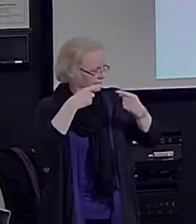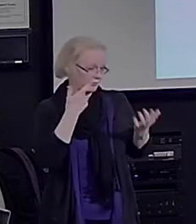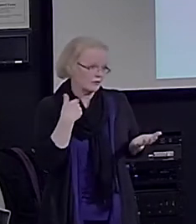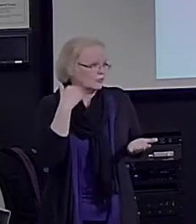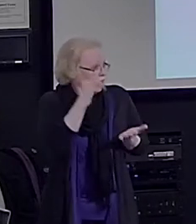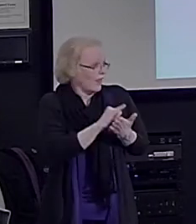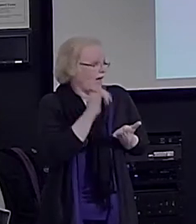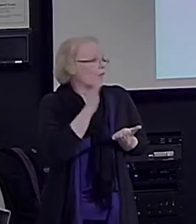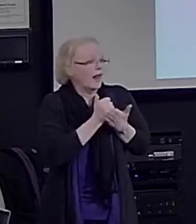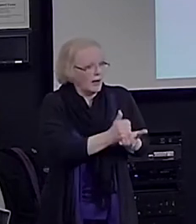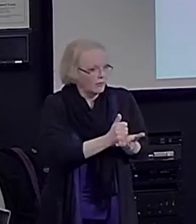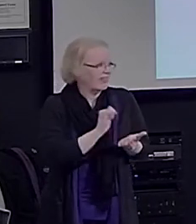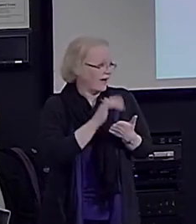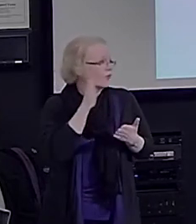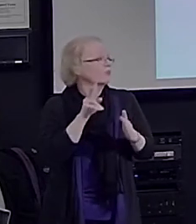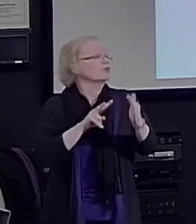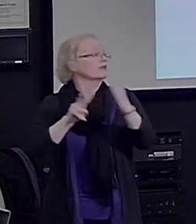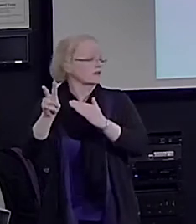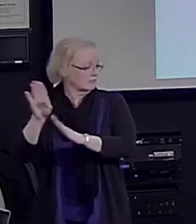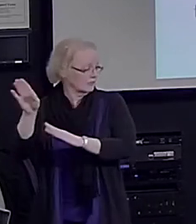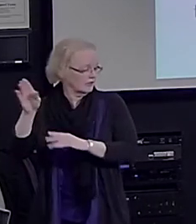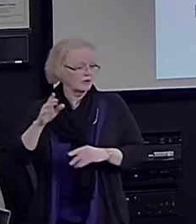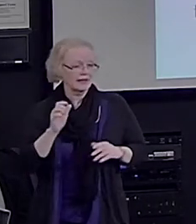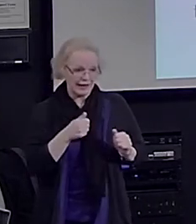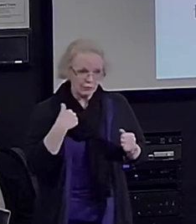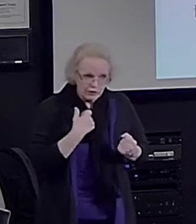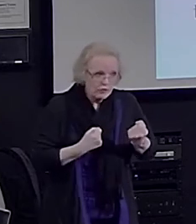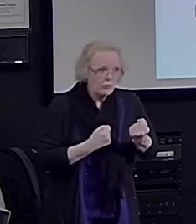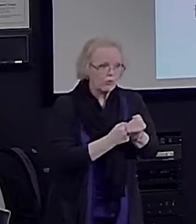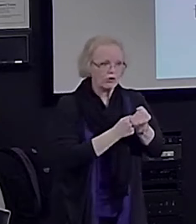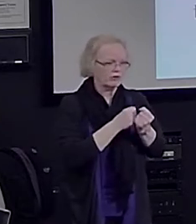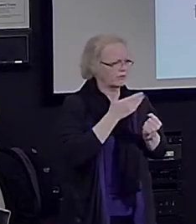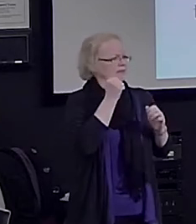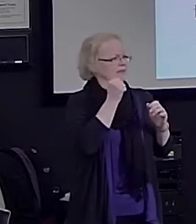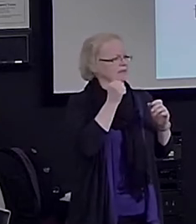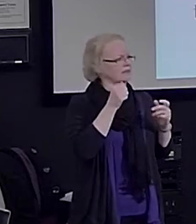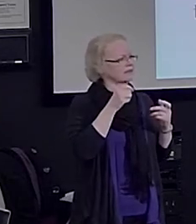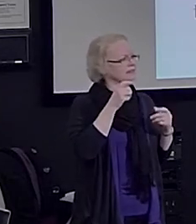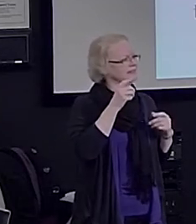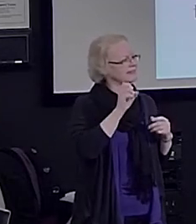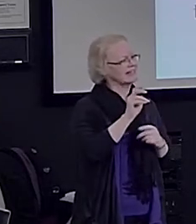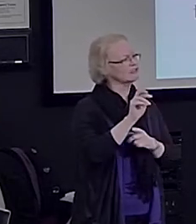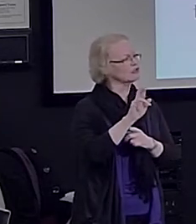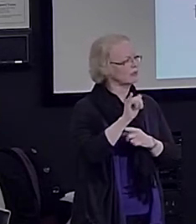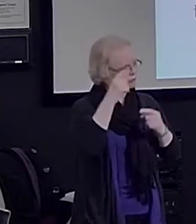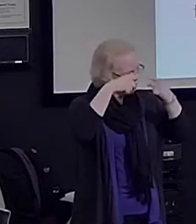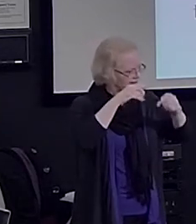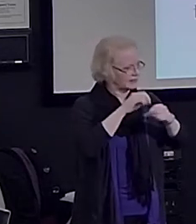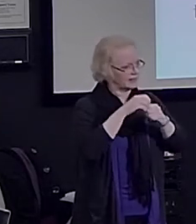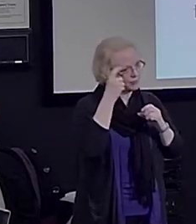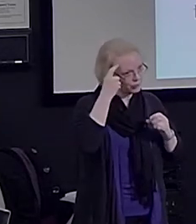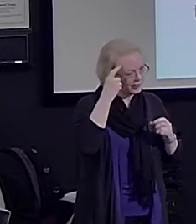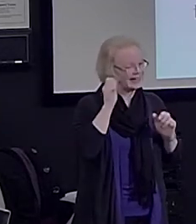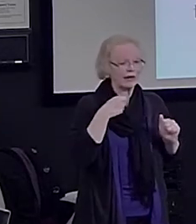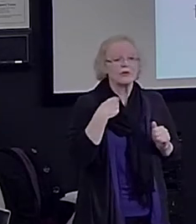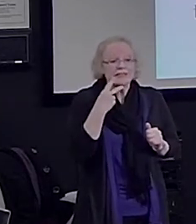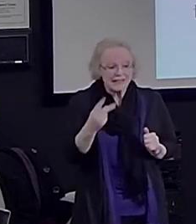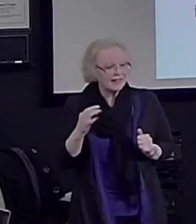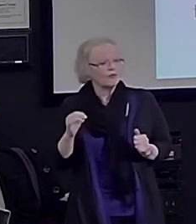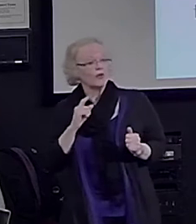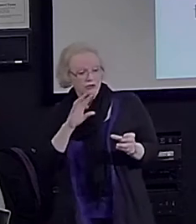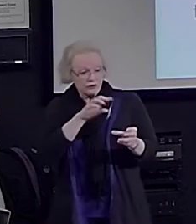right um can we support optimal sensory mapping in the brain and can we see intervention specific changes